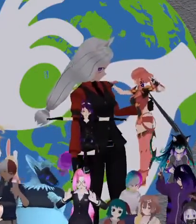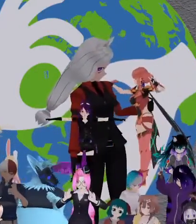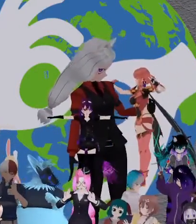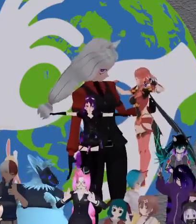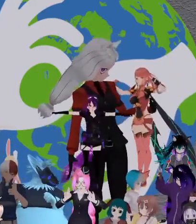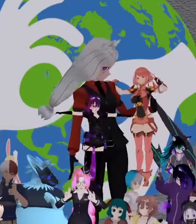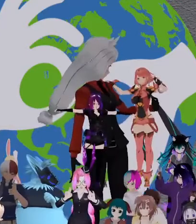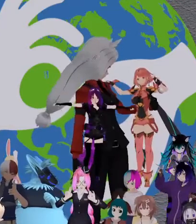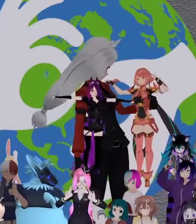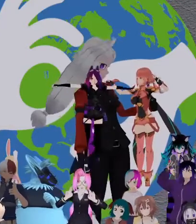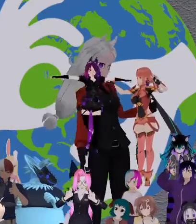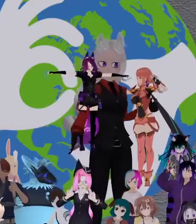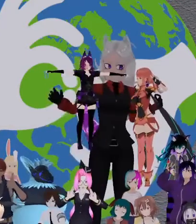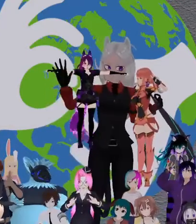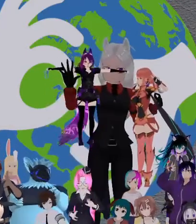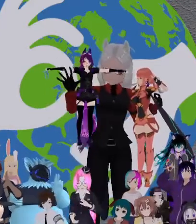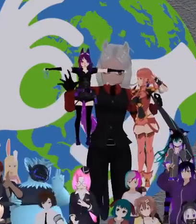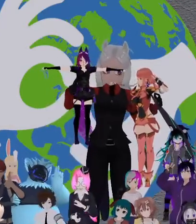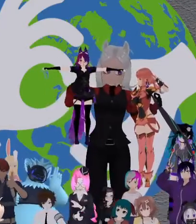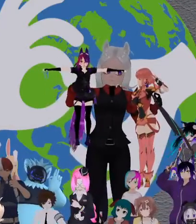Look forward, look to the photo. All right, one more.